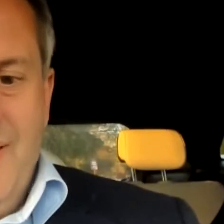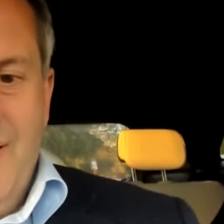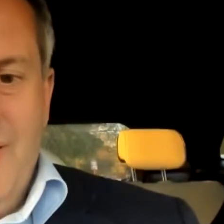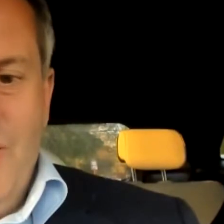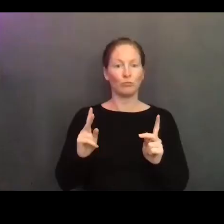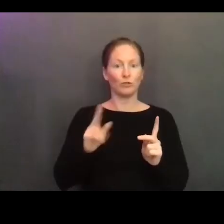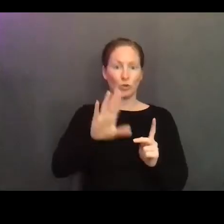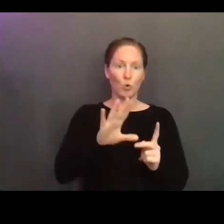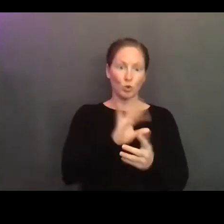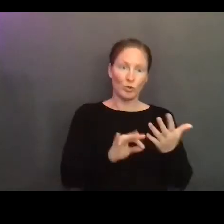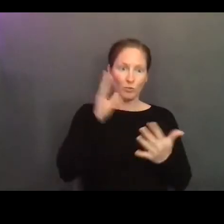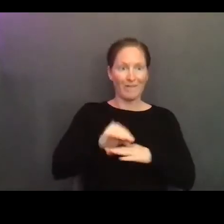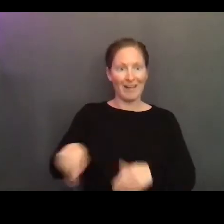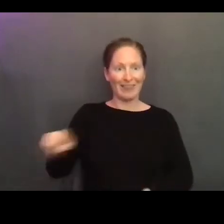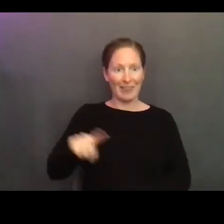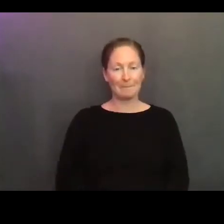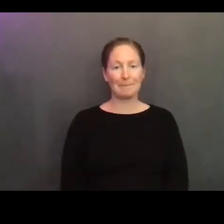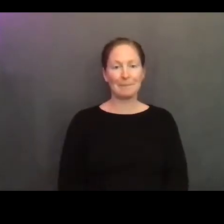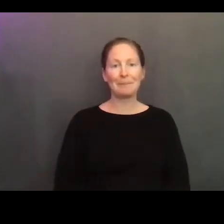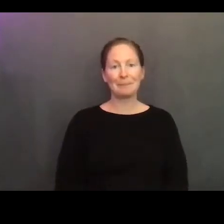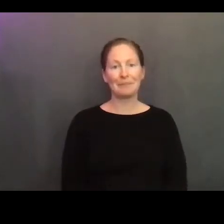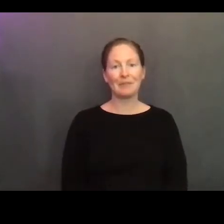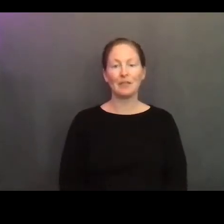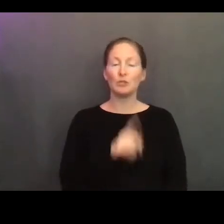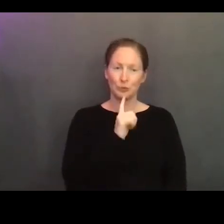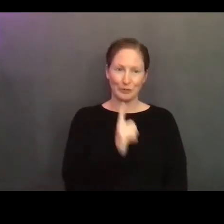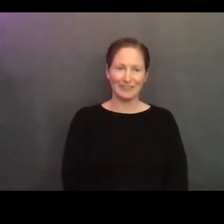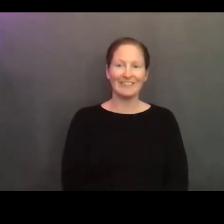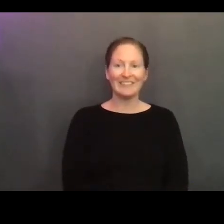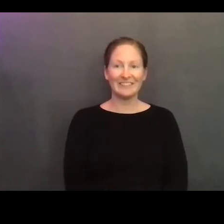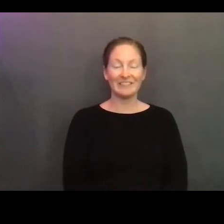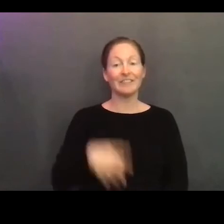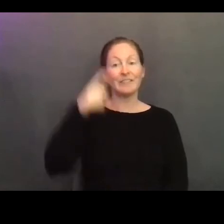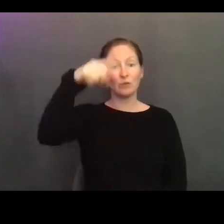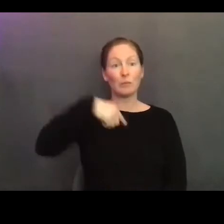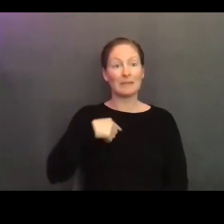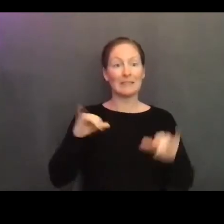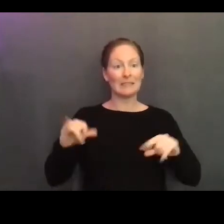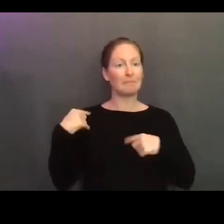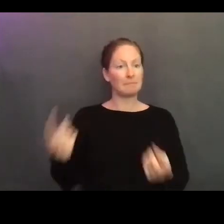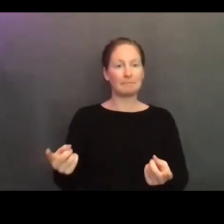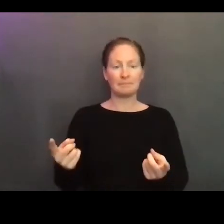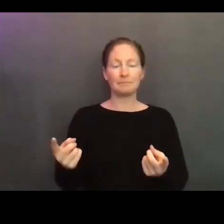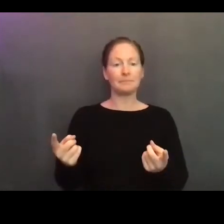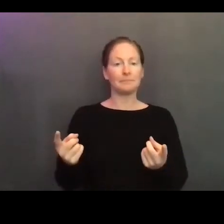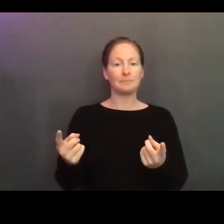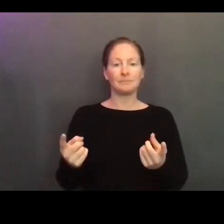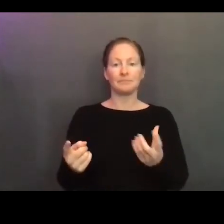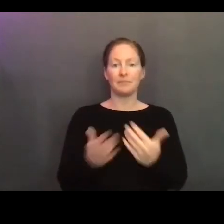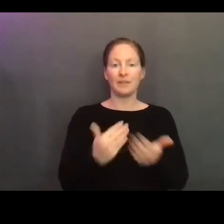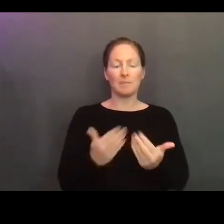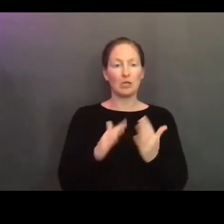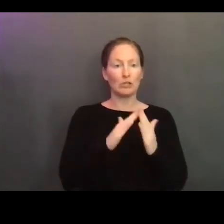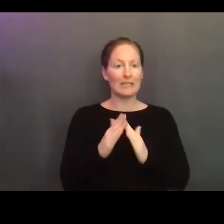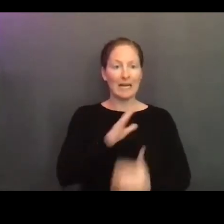choices. Sure, sure. So for me, it's what I've always been doing, whether I was, on city